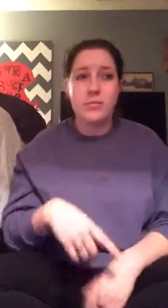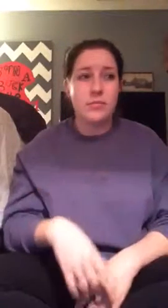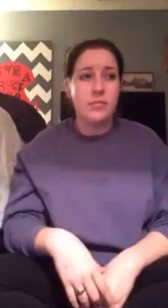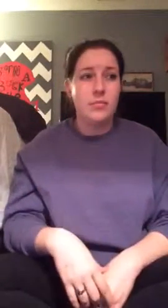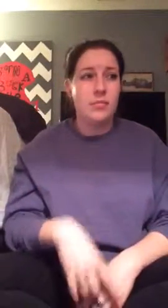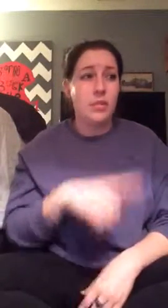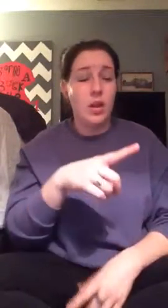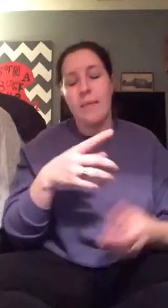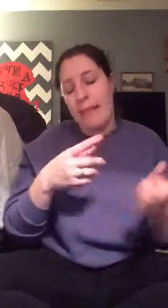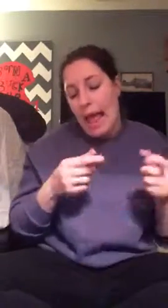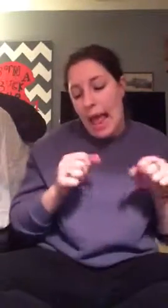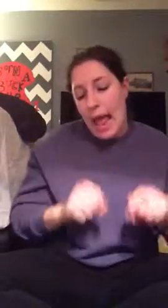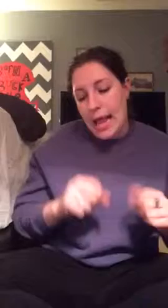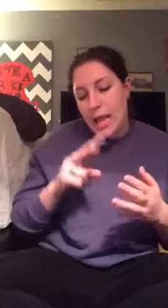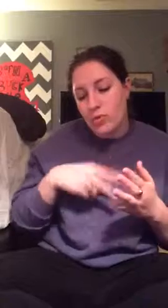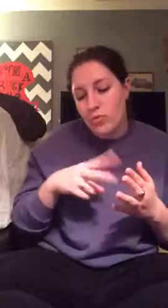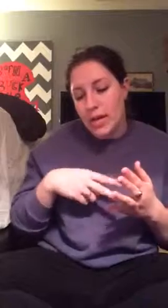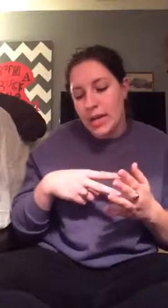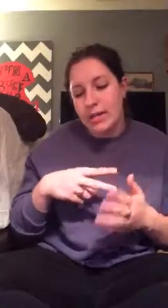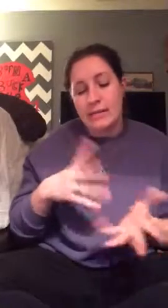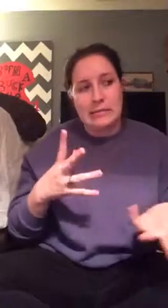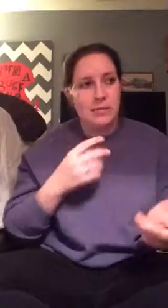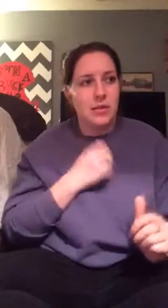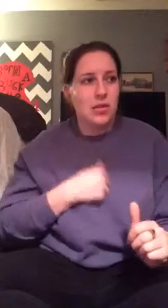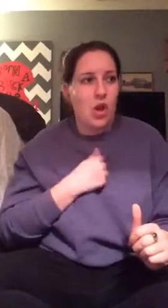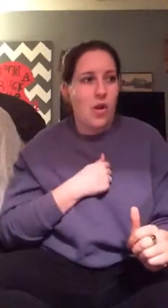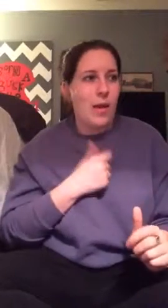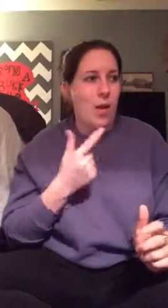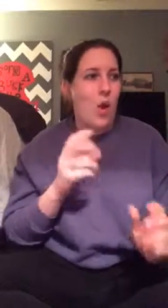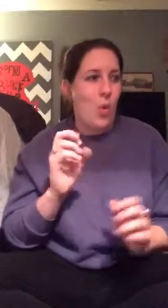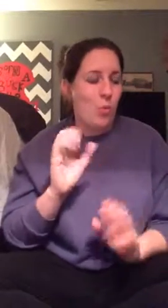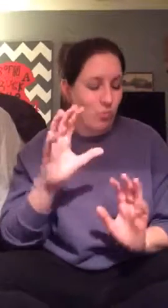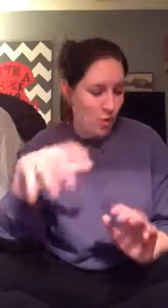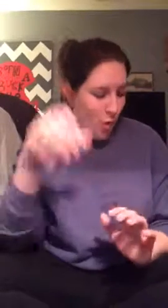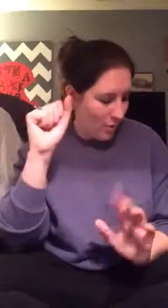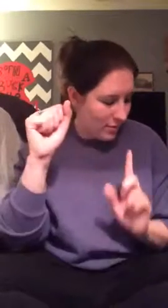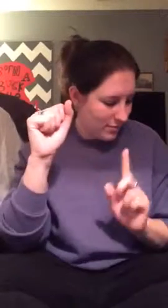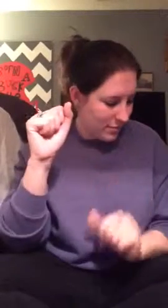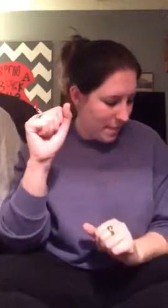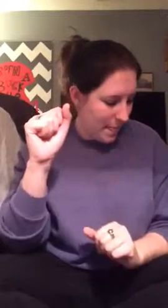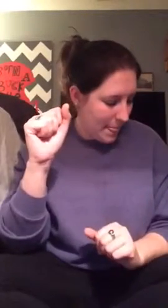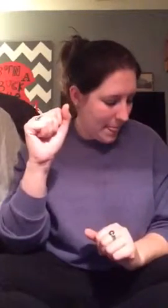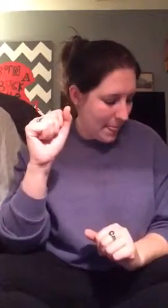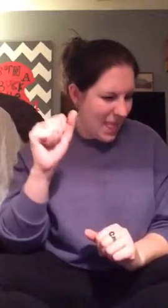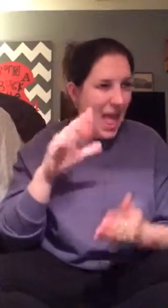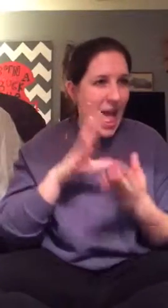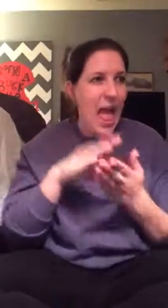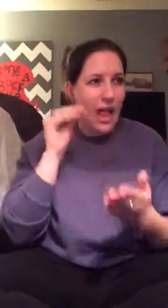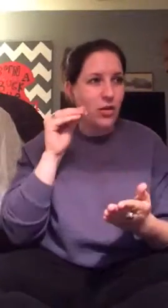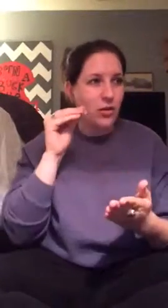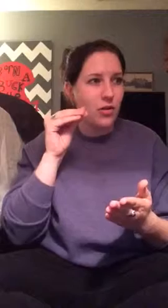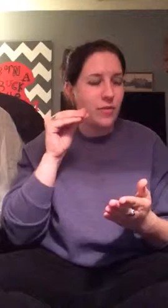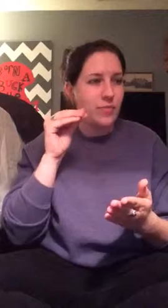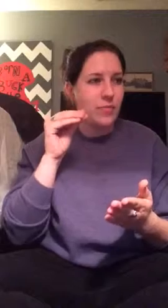it. Wait, sorry, I got to do this. No, I learned it because the pronunciations were